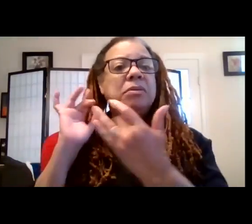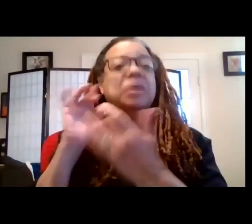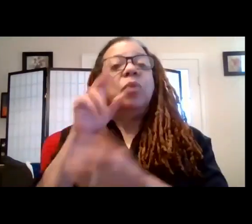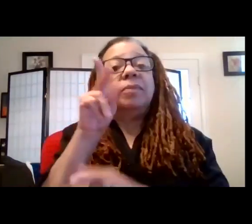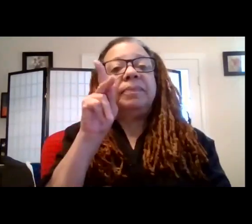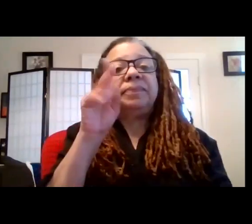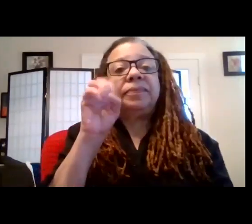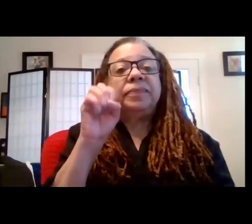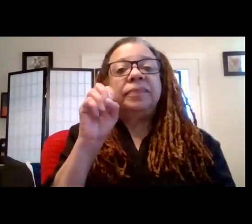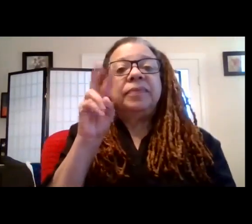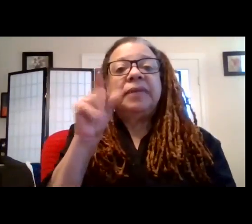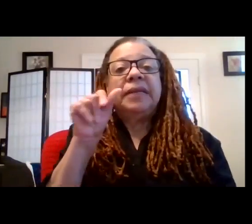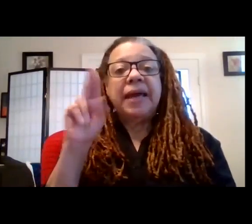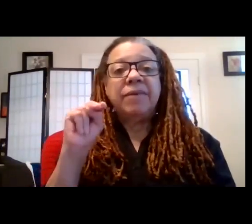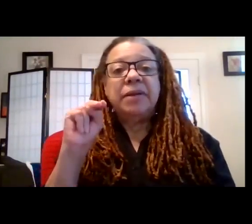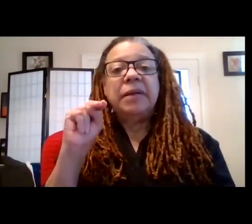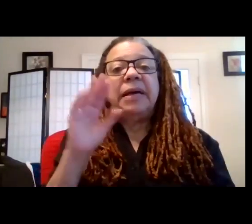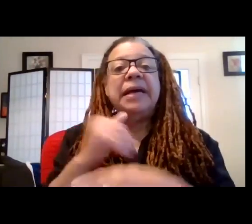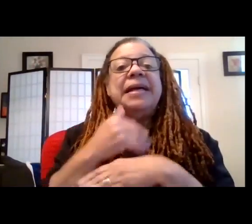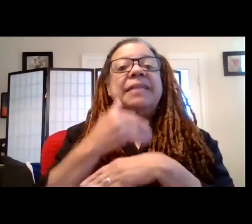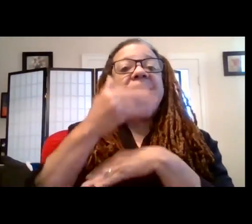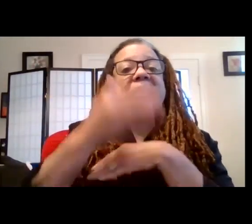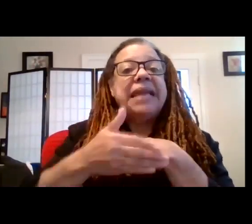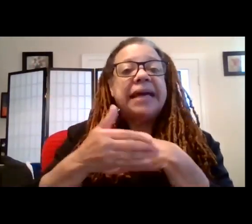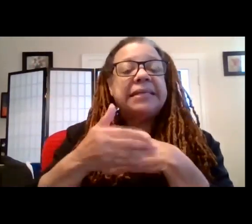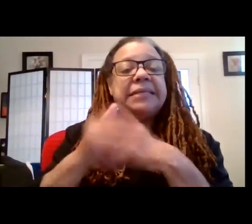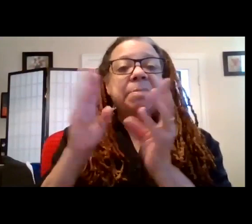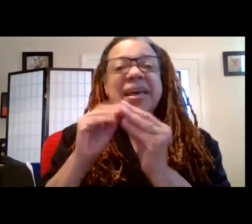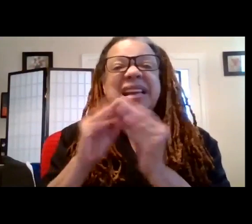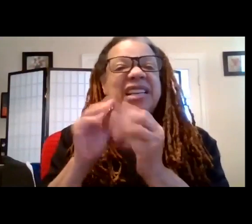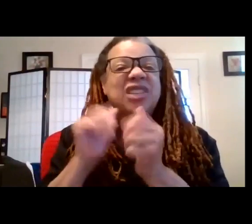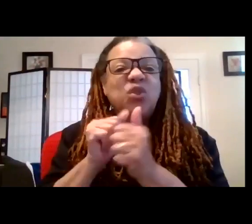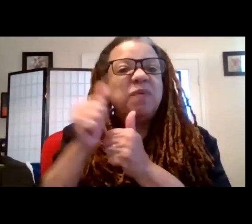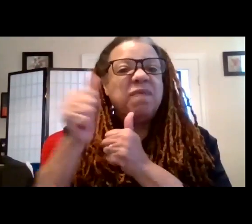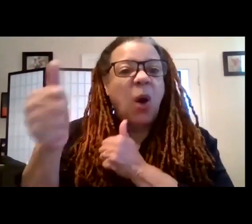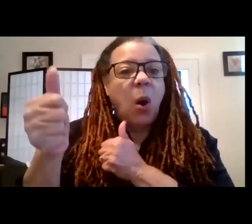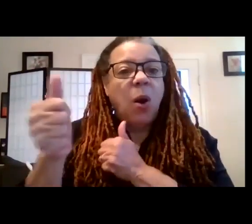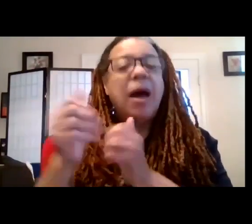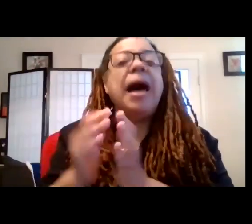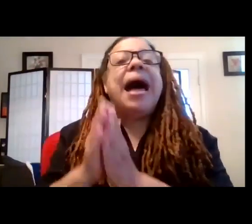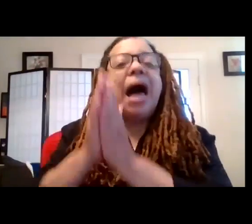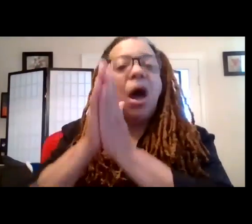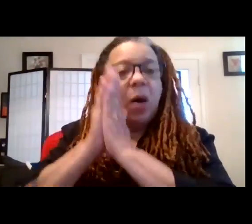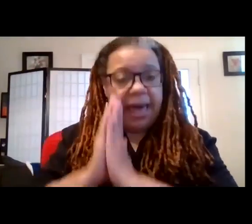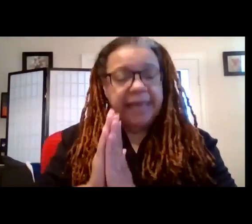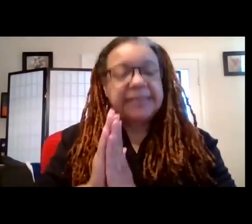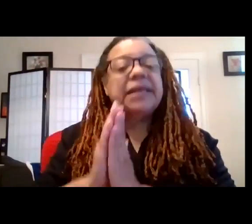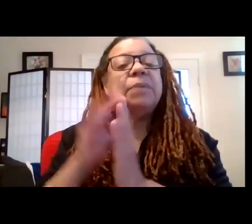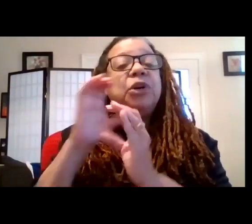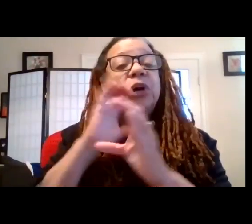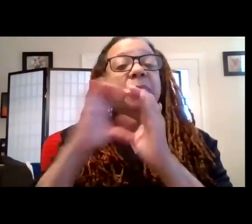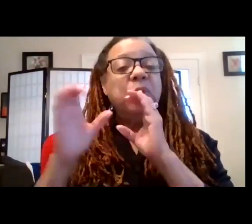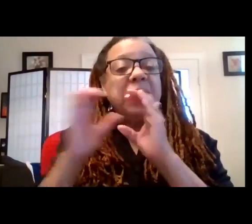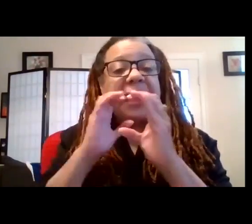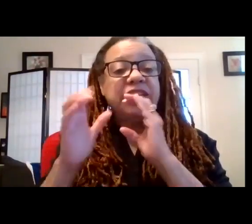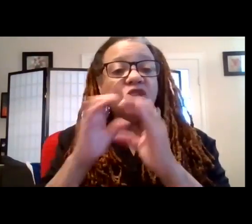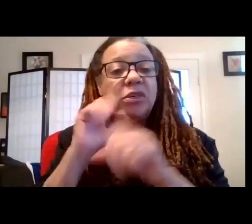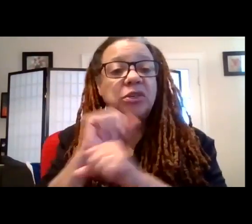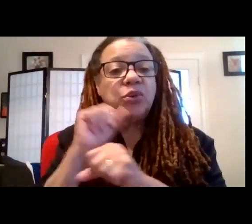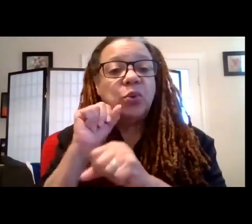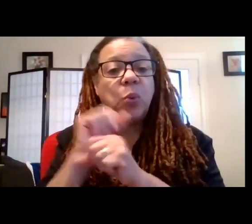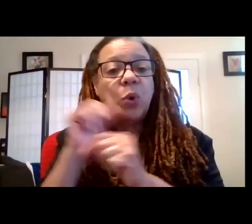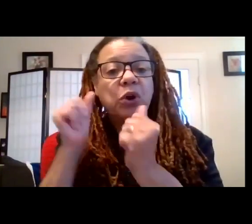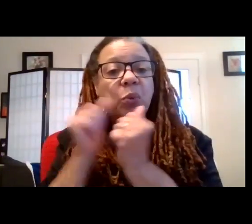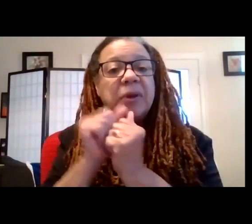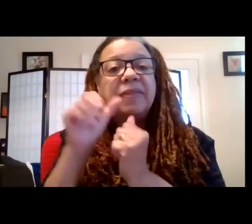next quarterly meeting is too far out, I can ask her to put together a communication to work with Anne